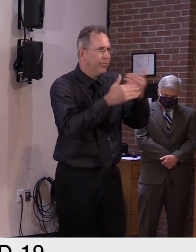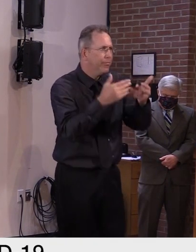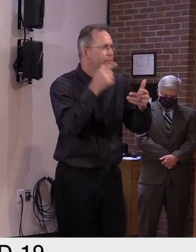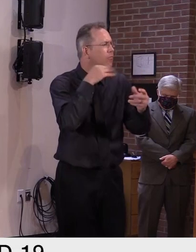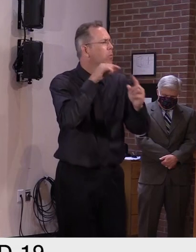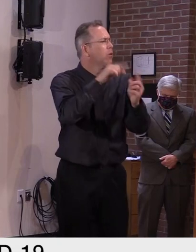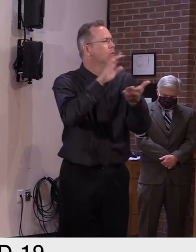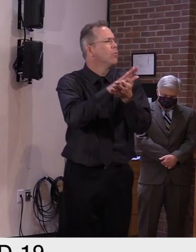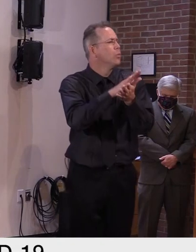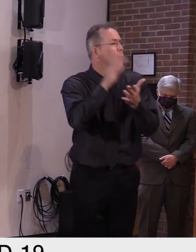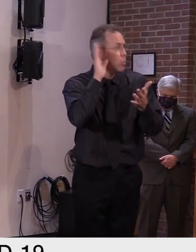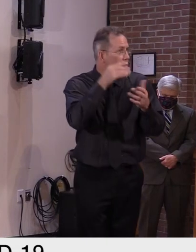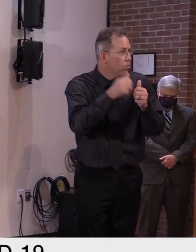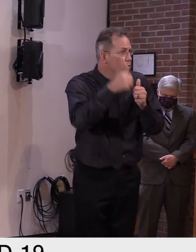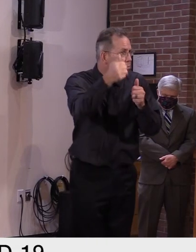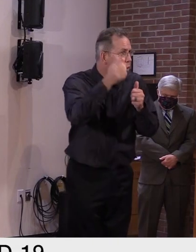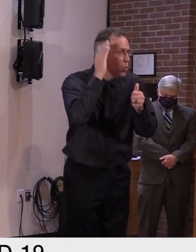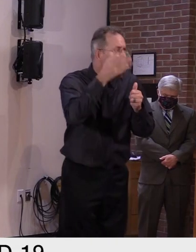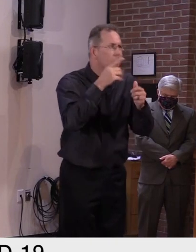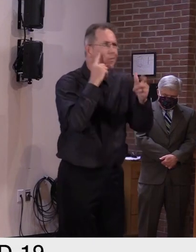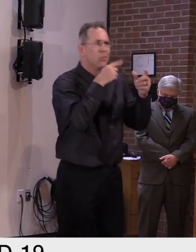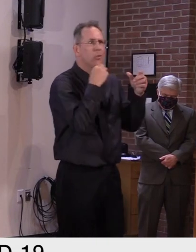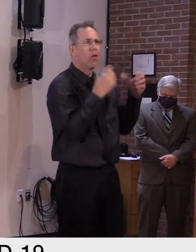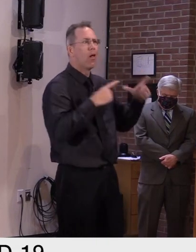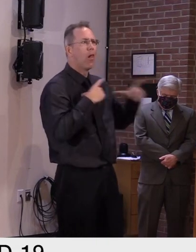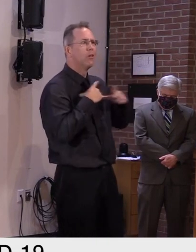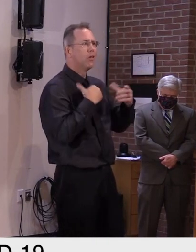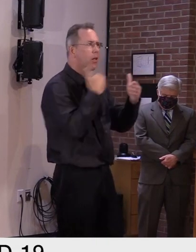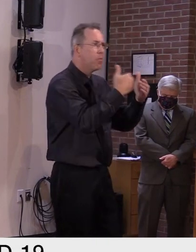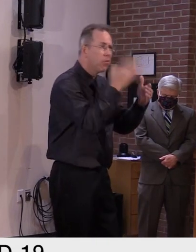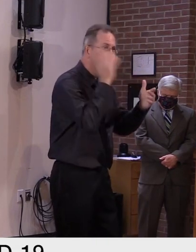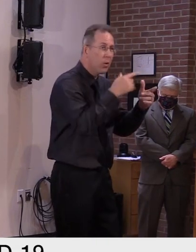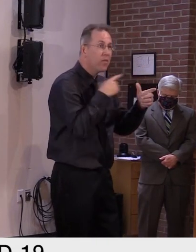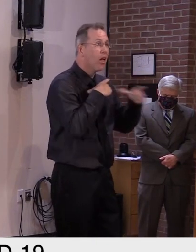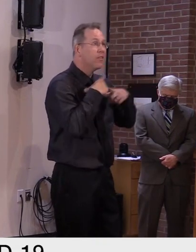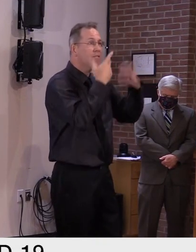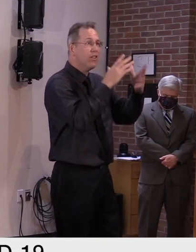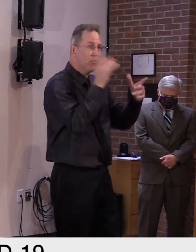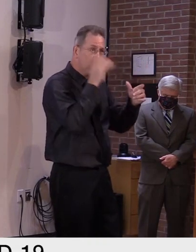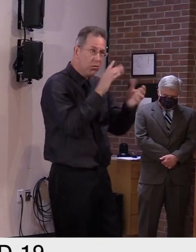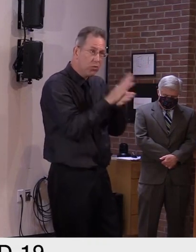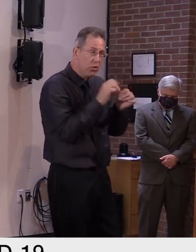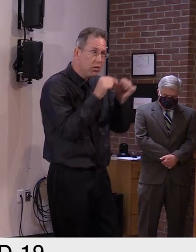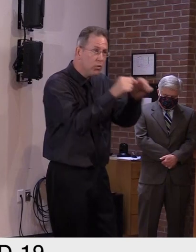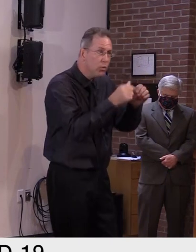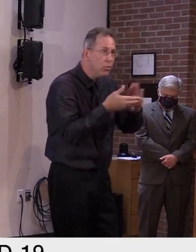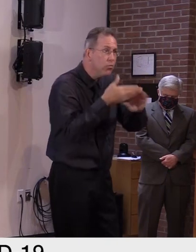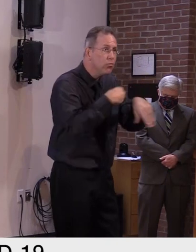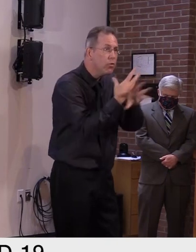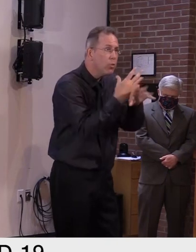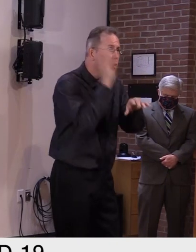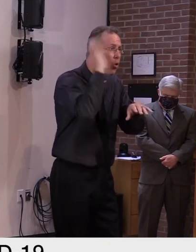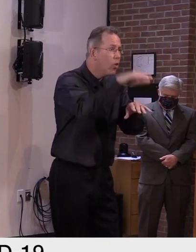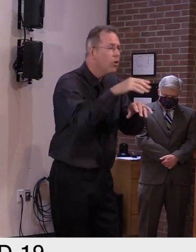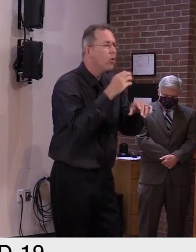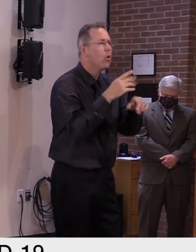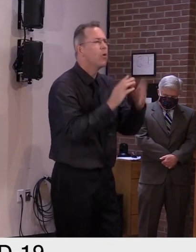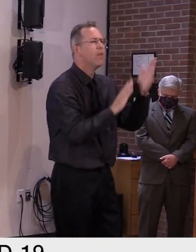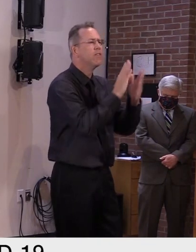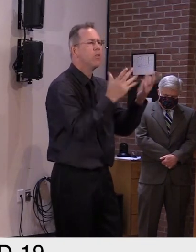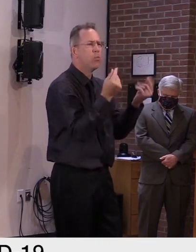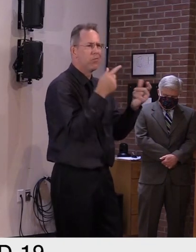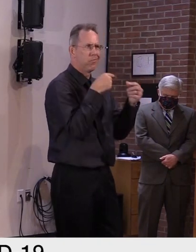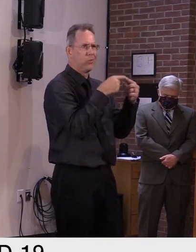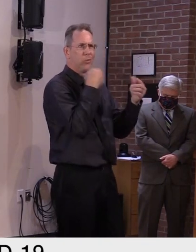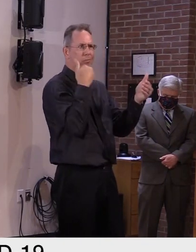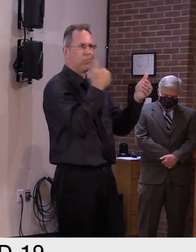can be aware of what some of the discussions are and know that, you know, everything's being looked at and